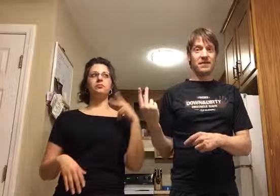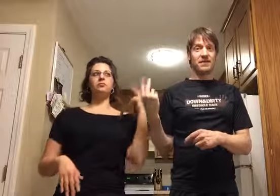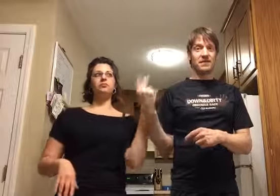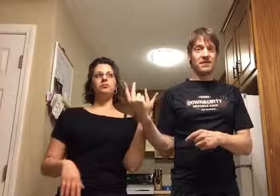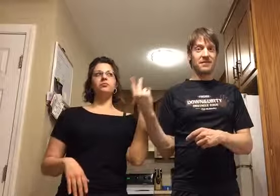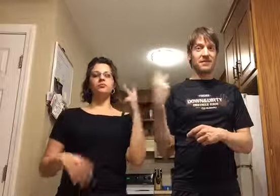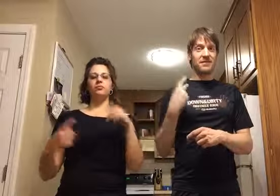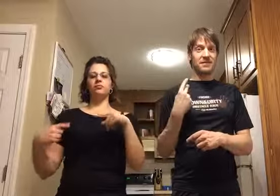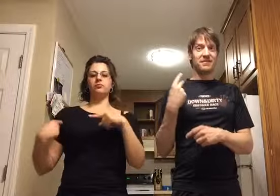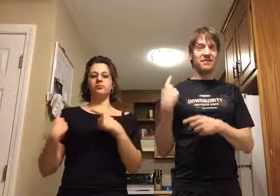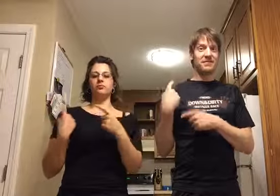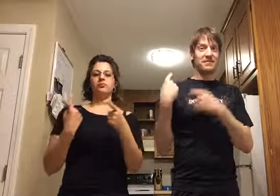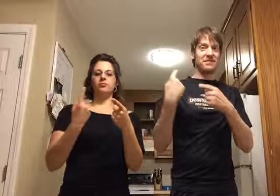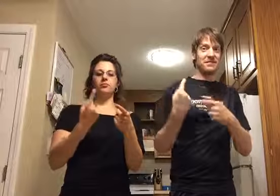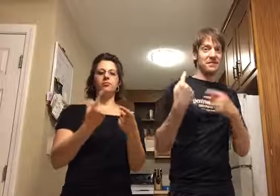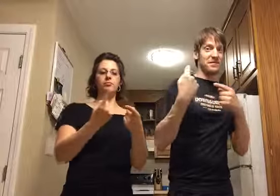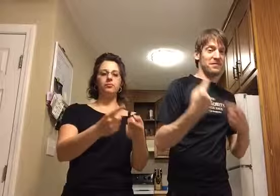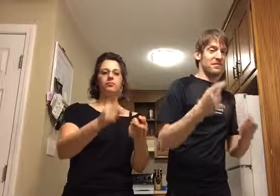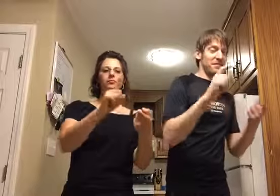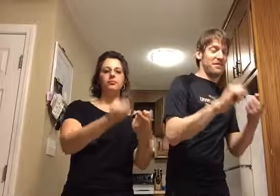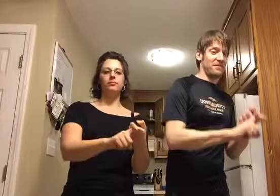your long lost pal.